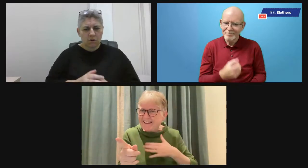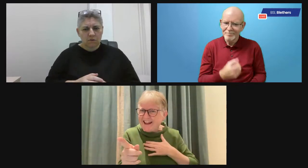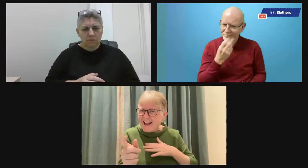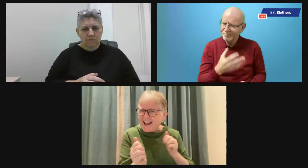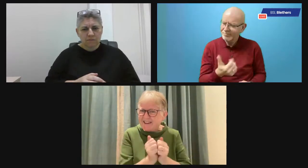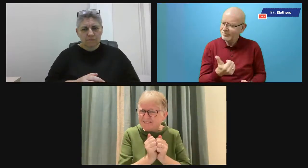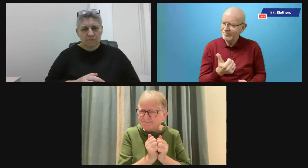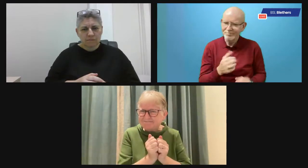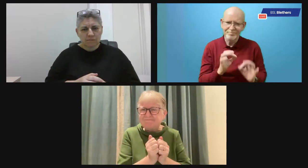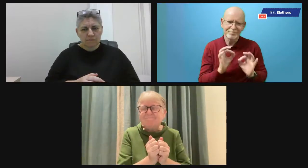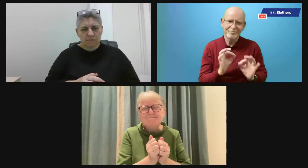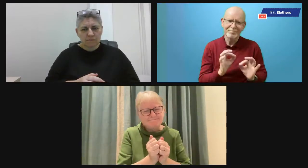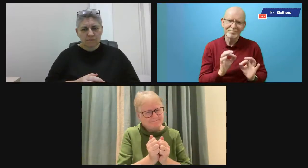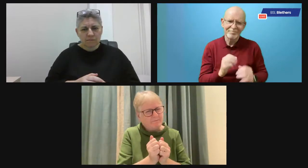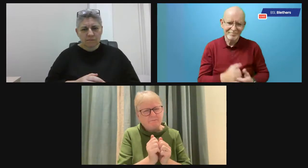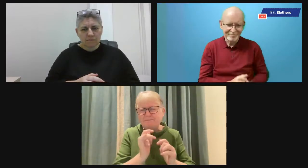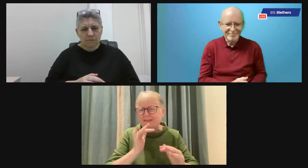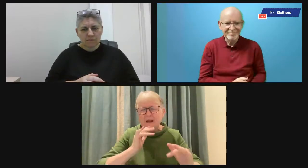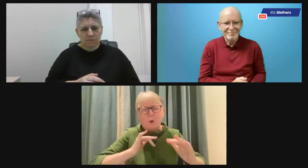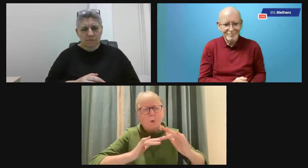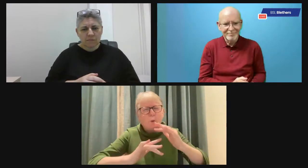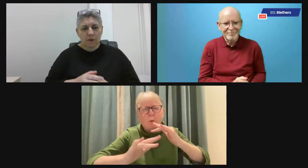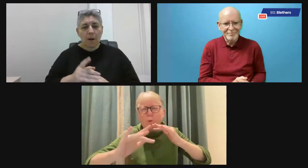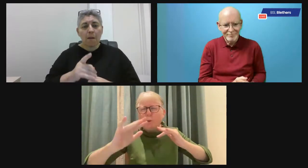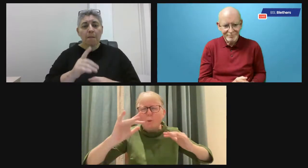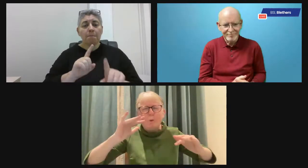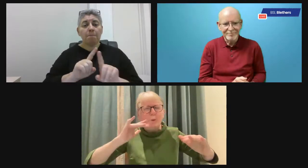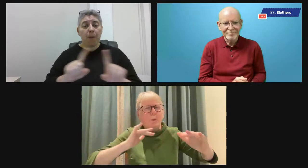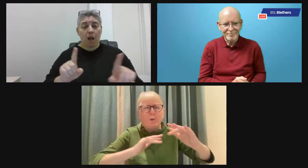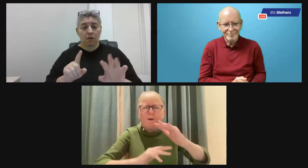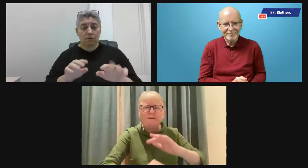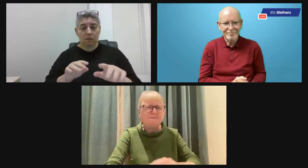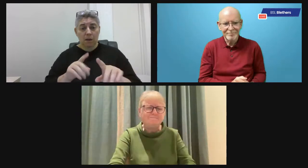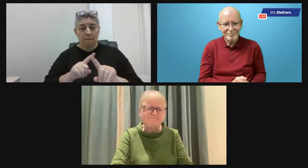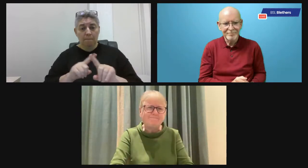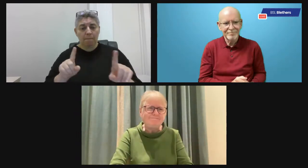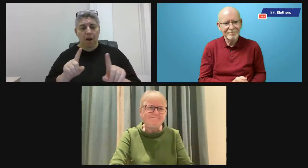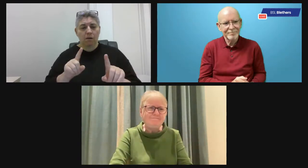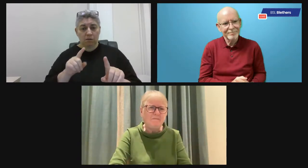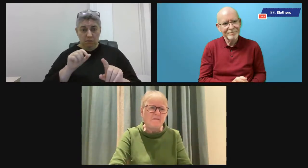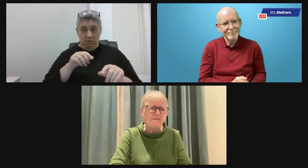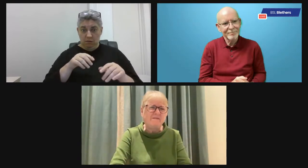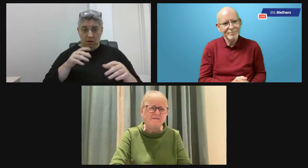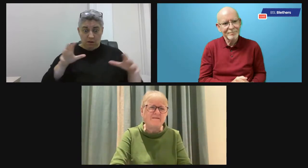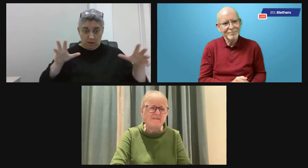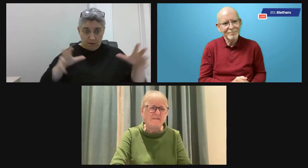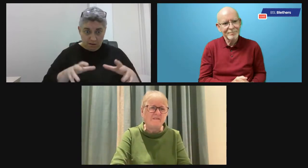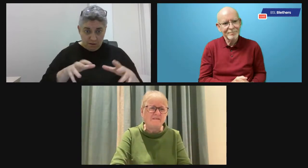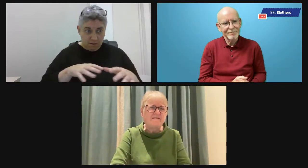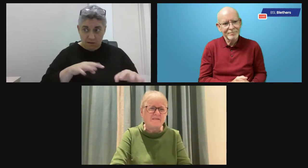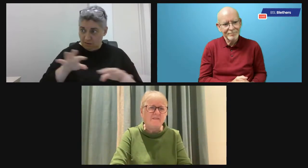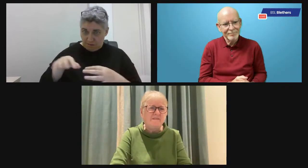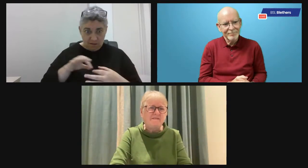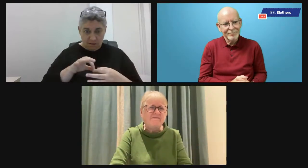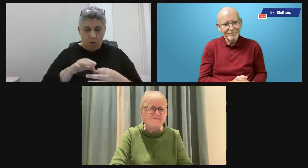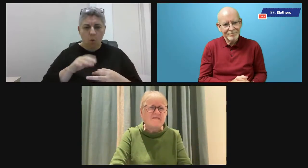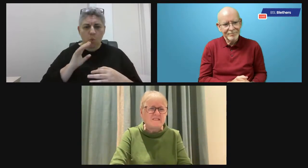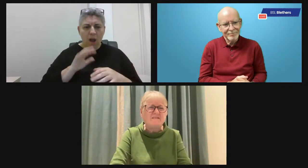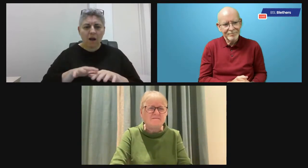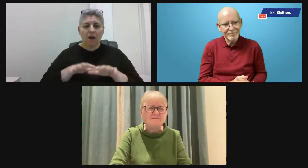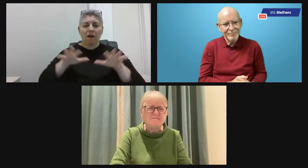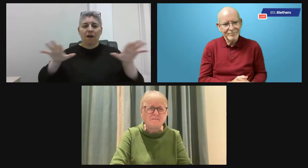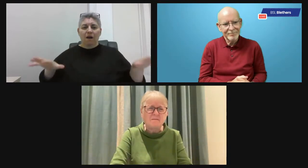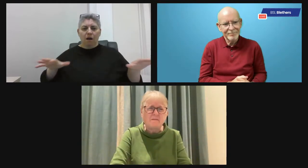really beautiful thing. So I agree with Clark, I really do, that it's this kind of community thing. It feeds